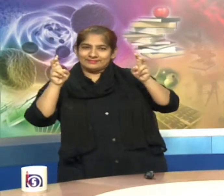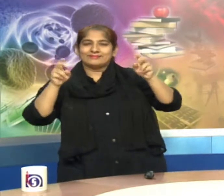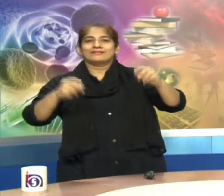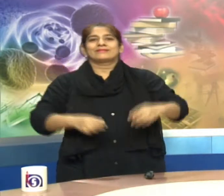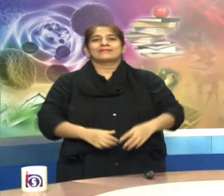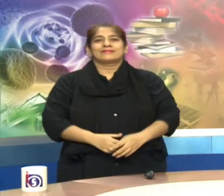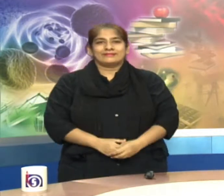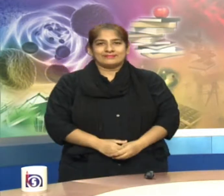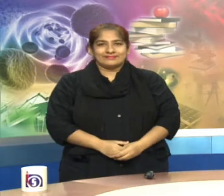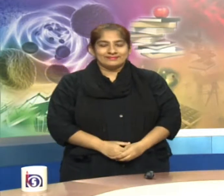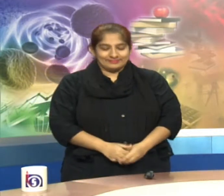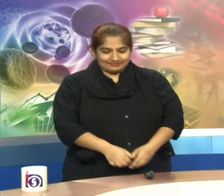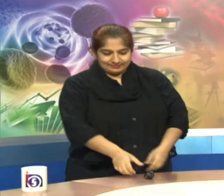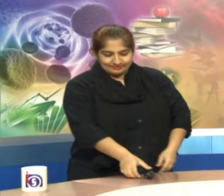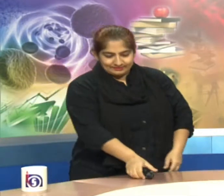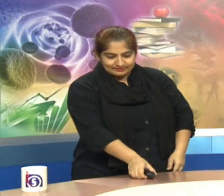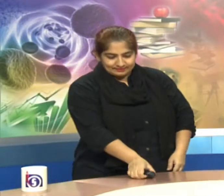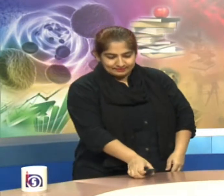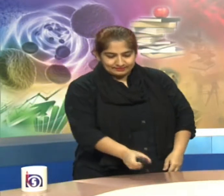and salesmanship.